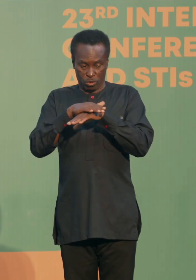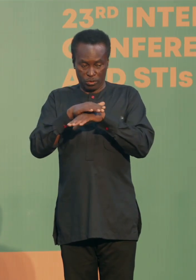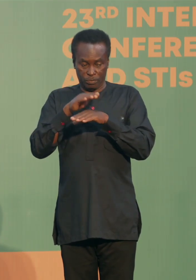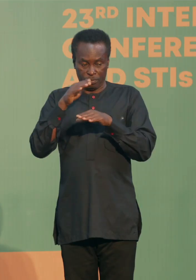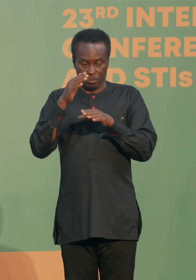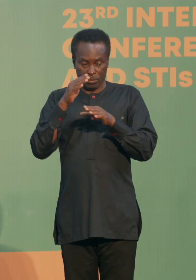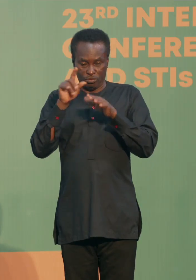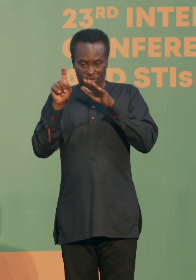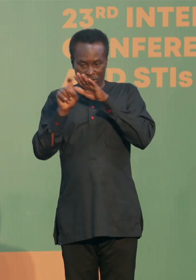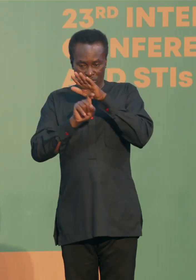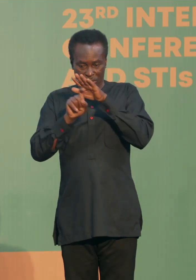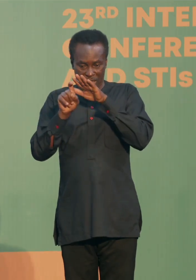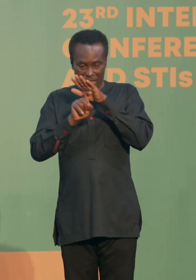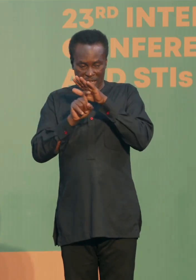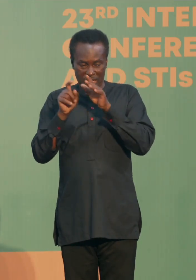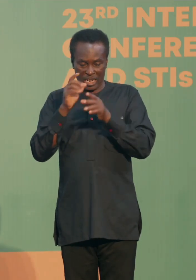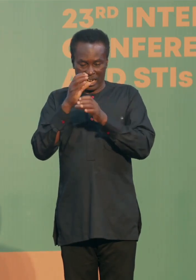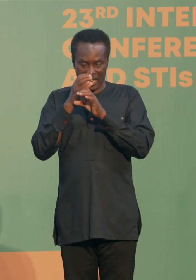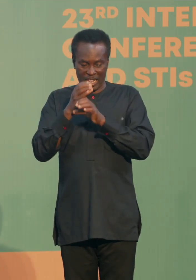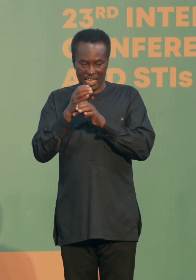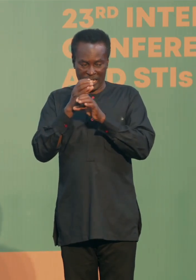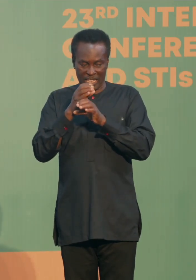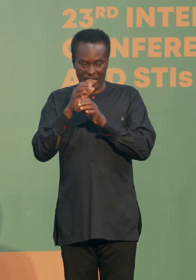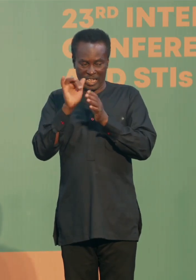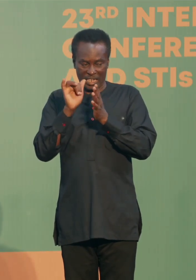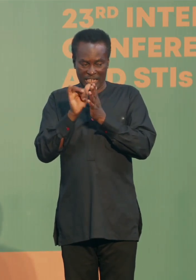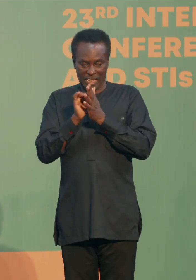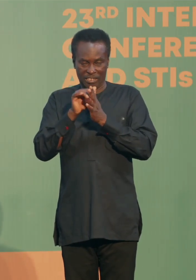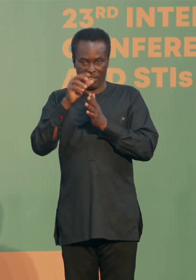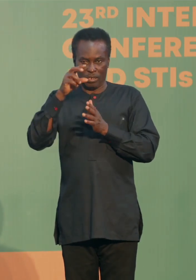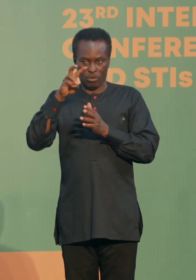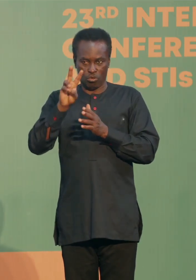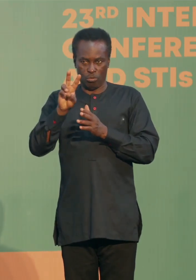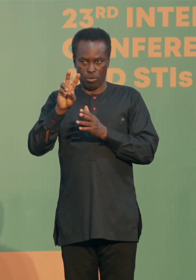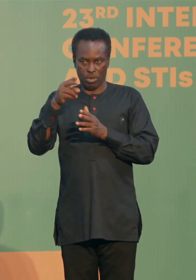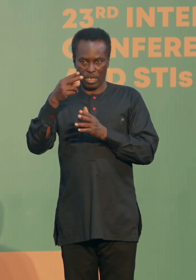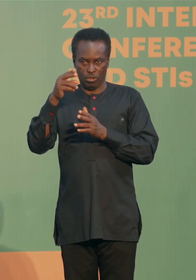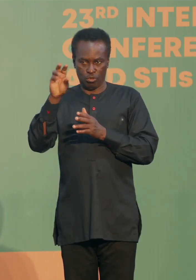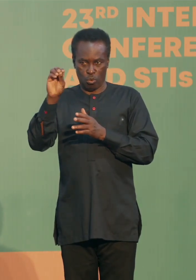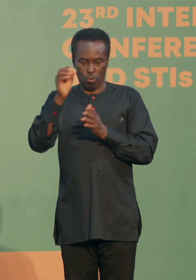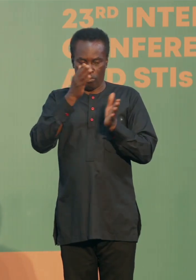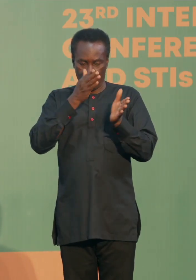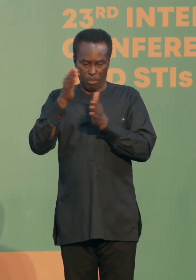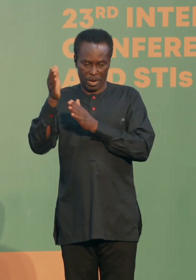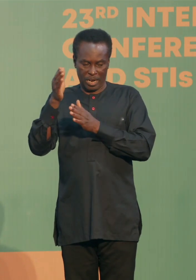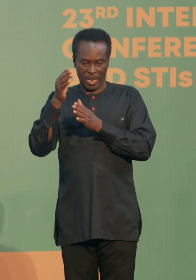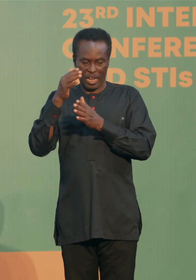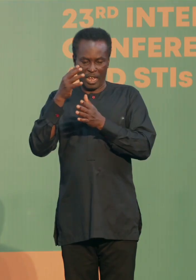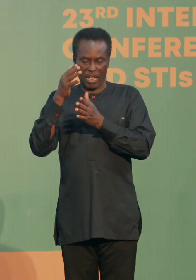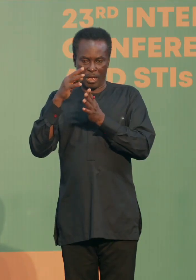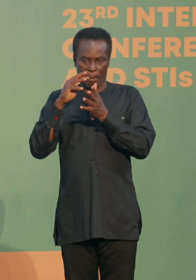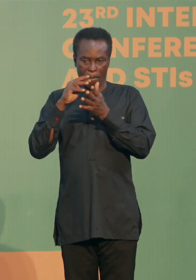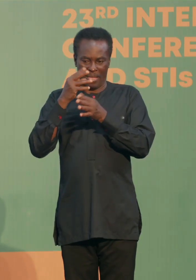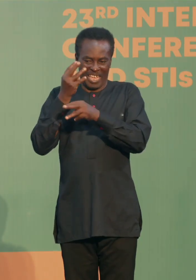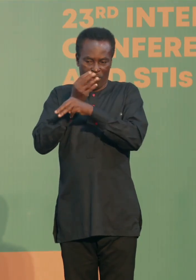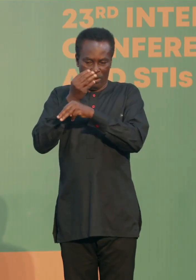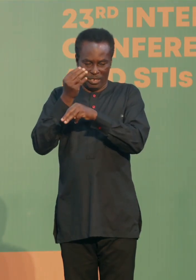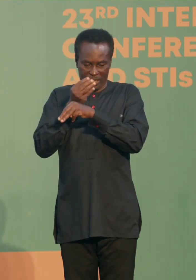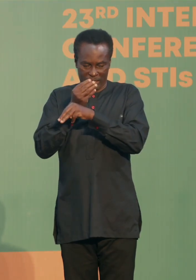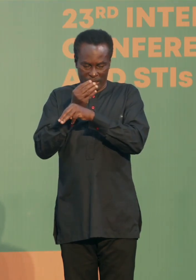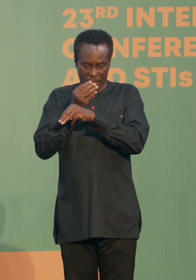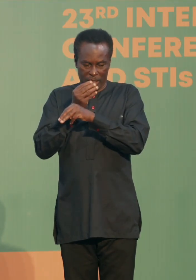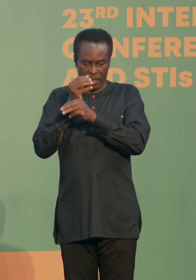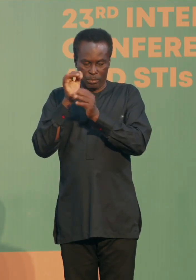and treatment. And this is why WHO came up with this formula for elimination of cervical